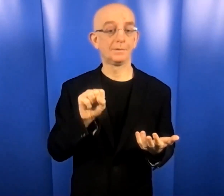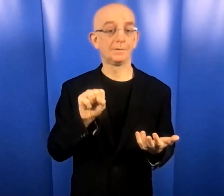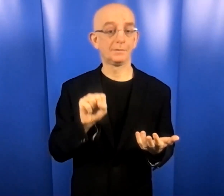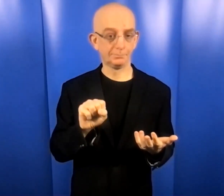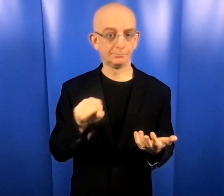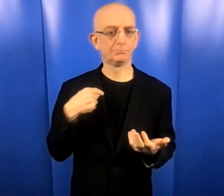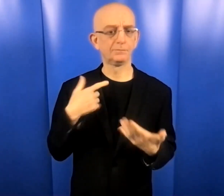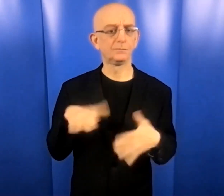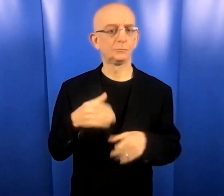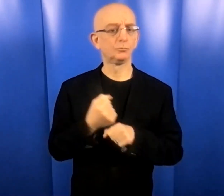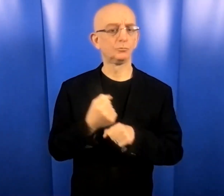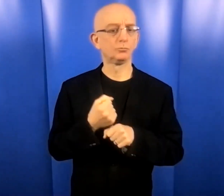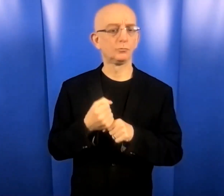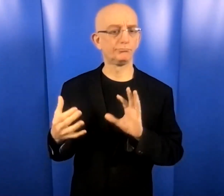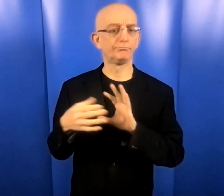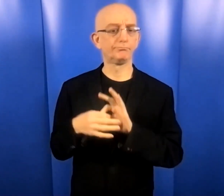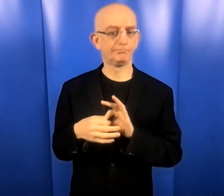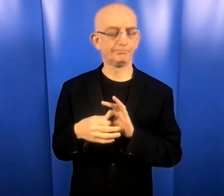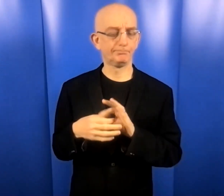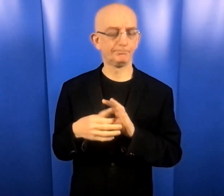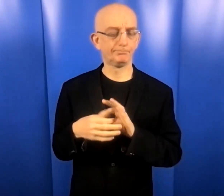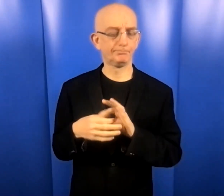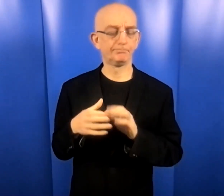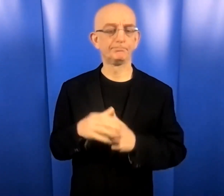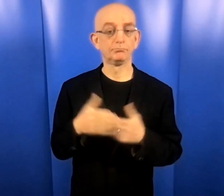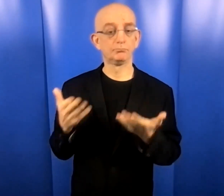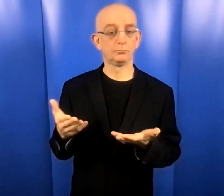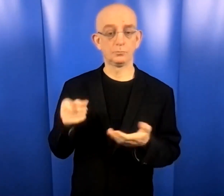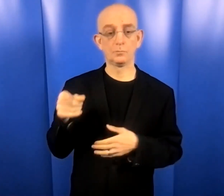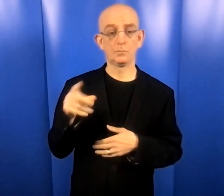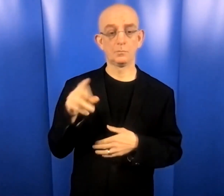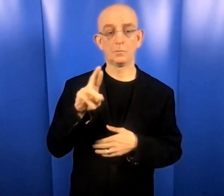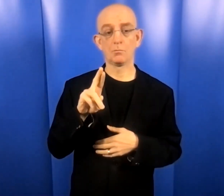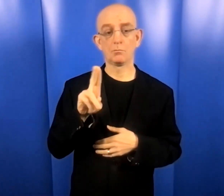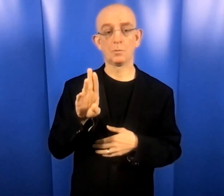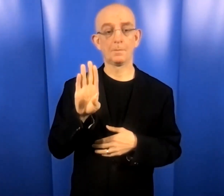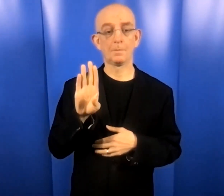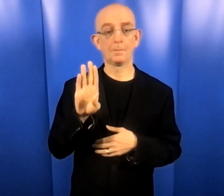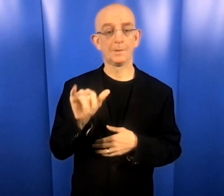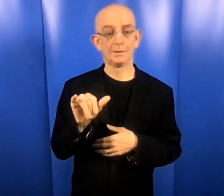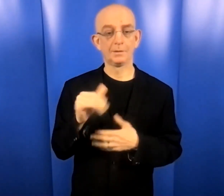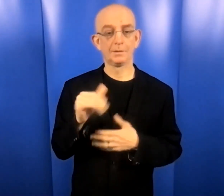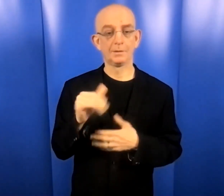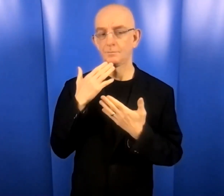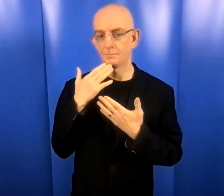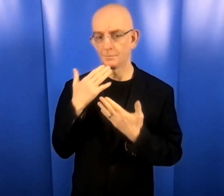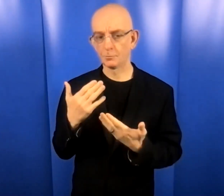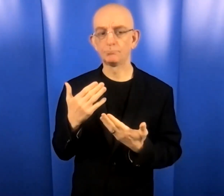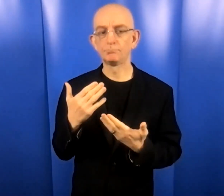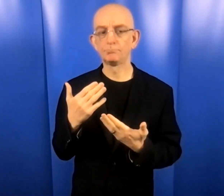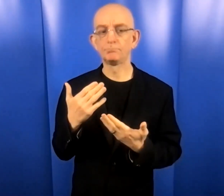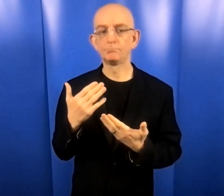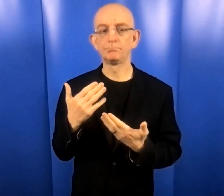Ruby says, obviously, thank you very much for all your presentations. And what are the recommendations to ensure that we